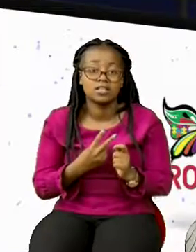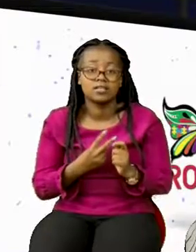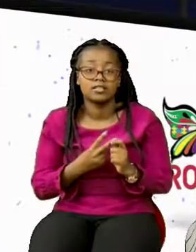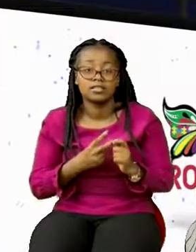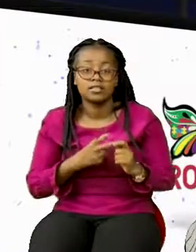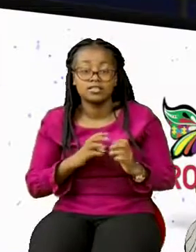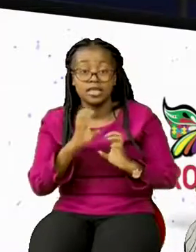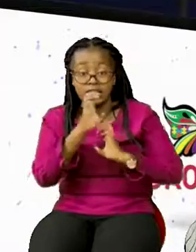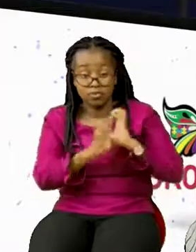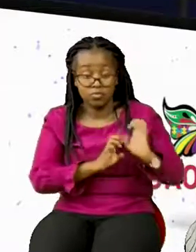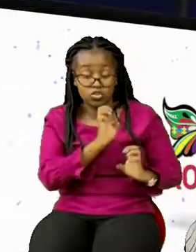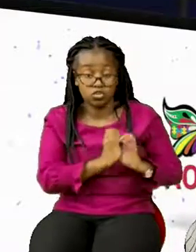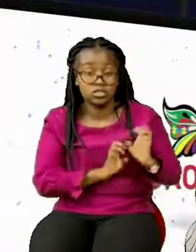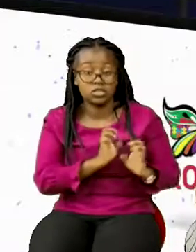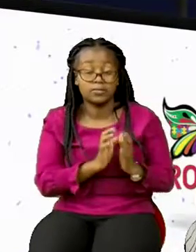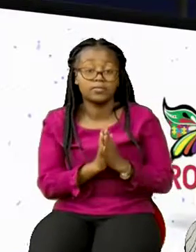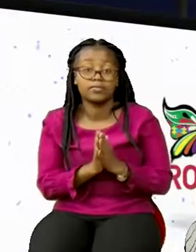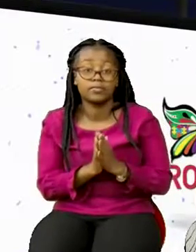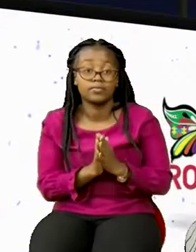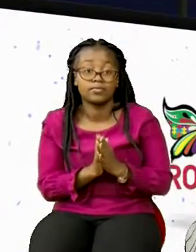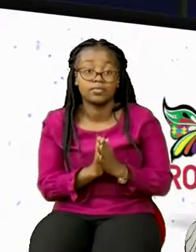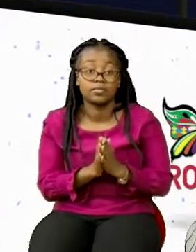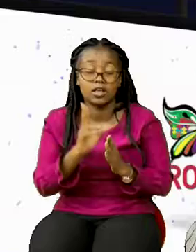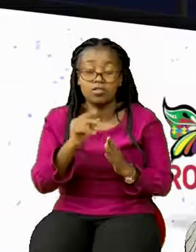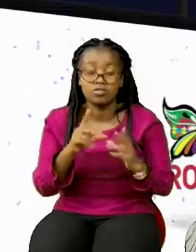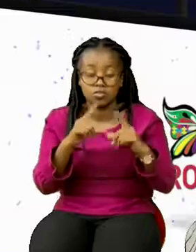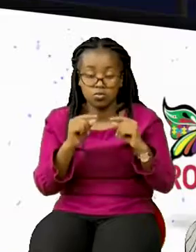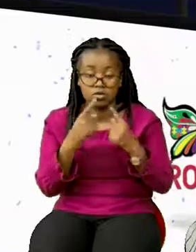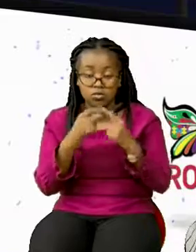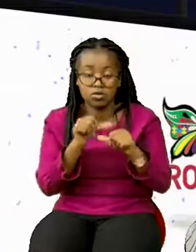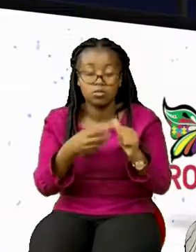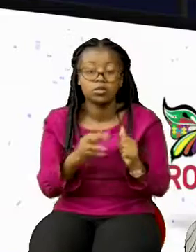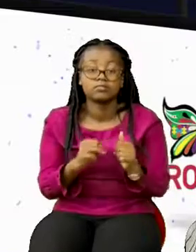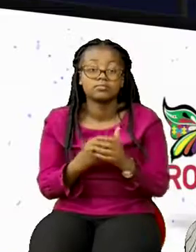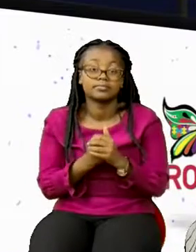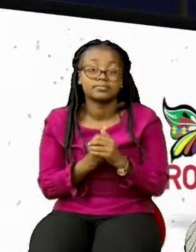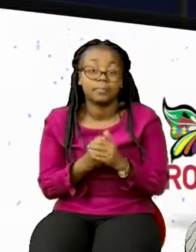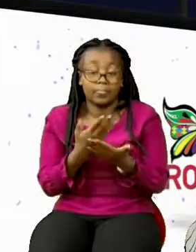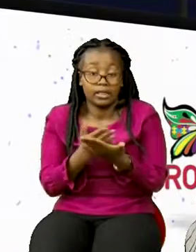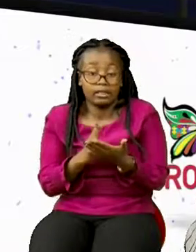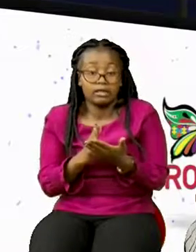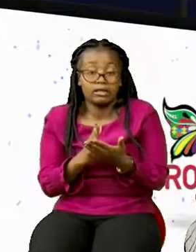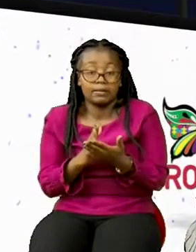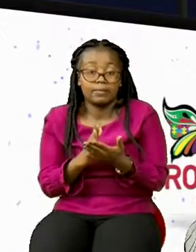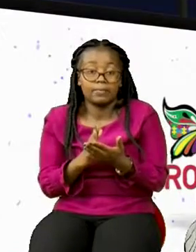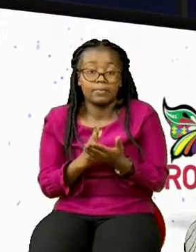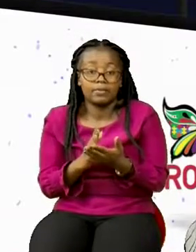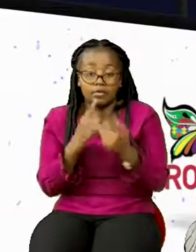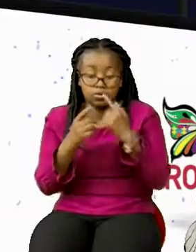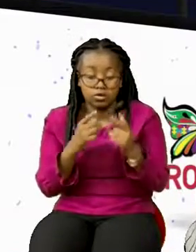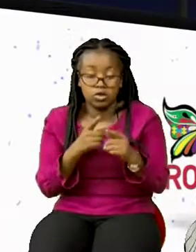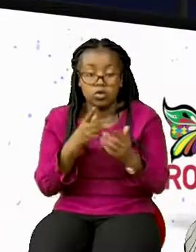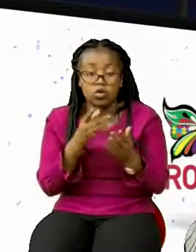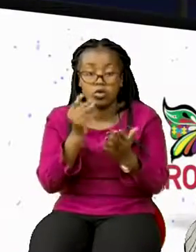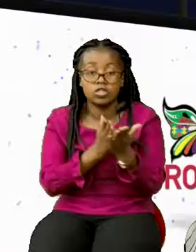emotions, their I have no words to go into that, but yeah, that's some turmoil over there that someone would be going